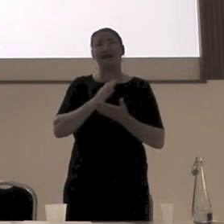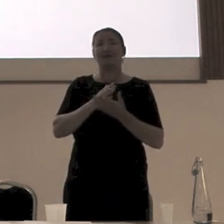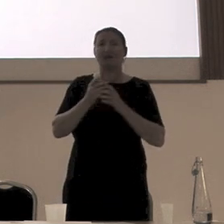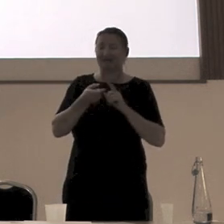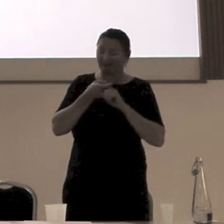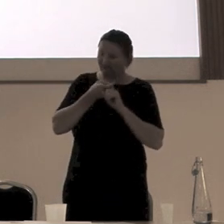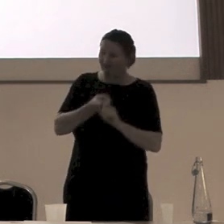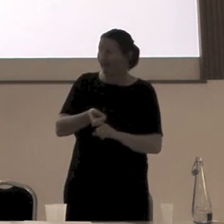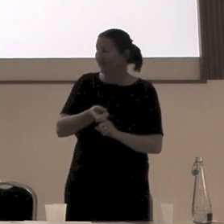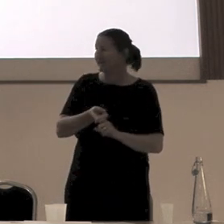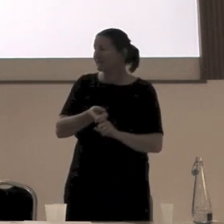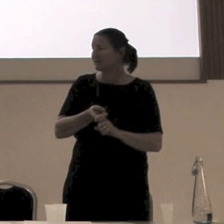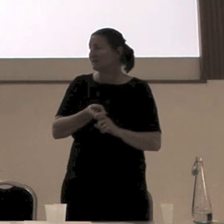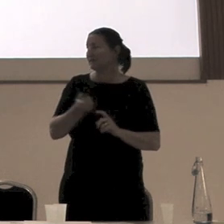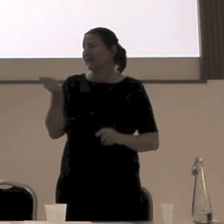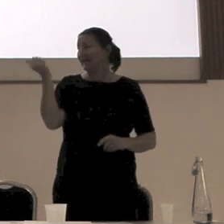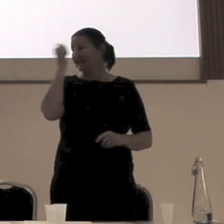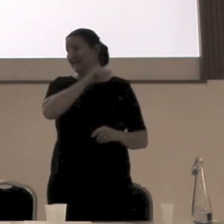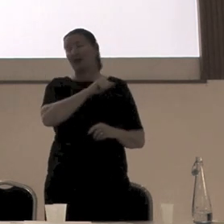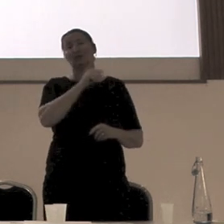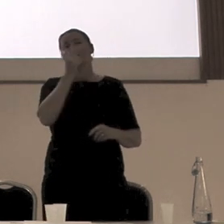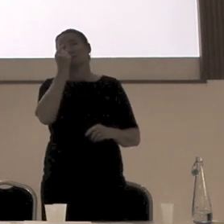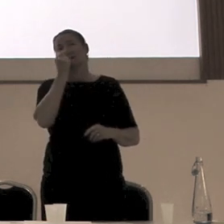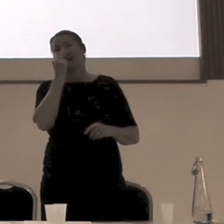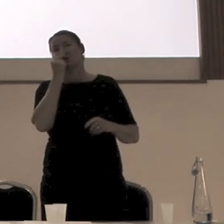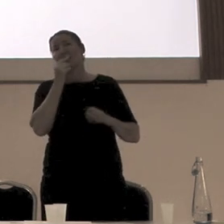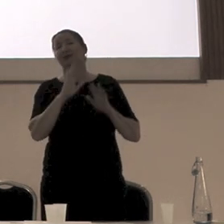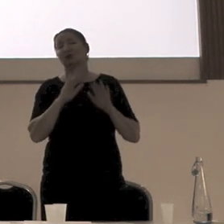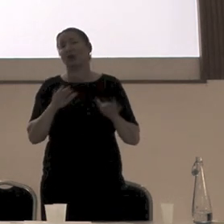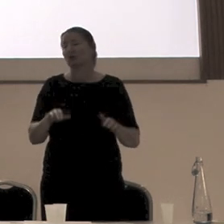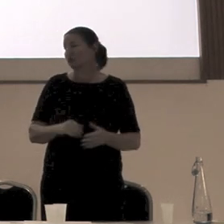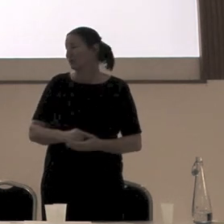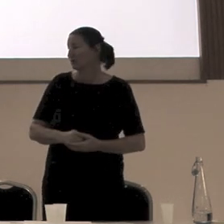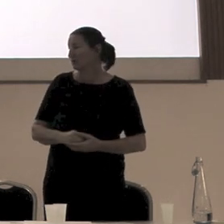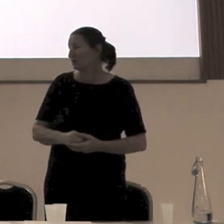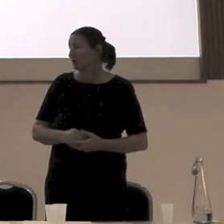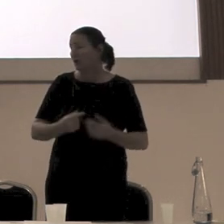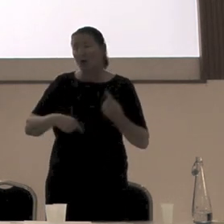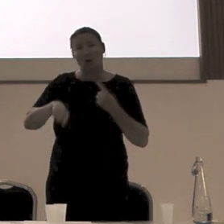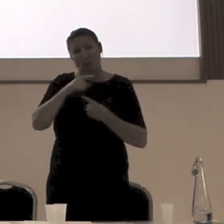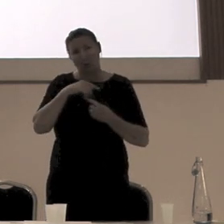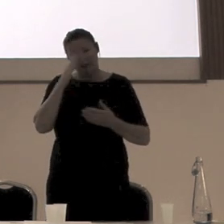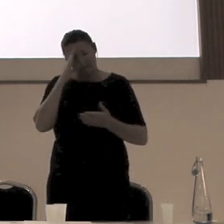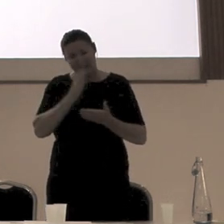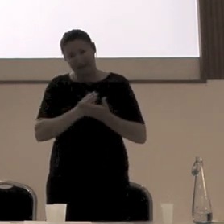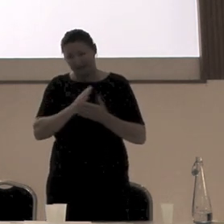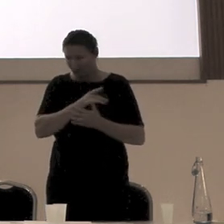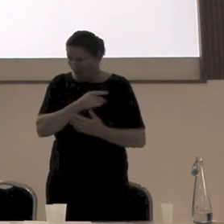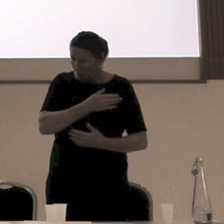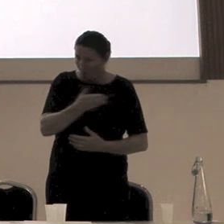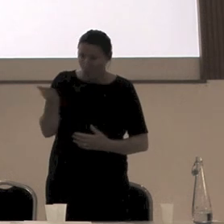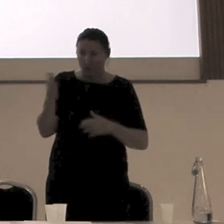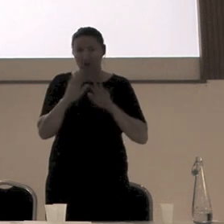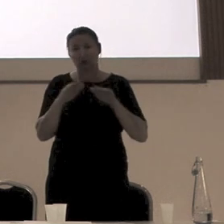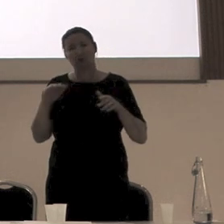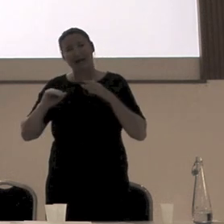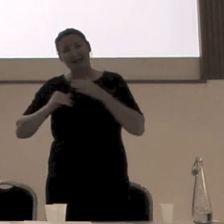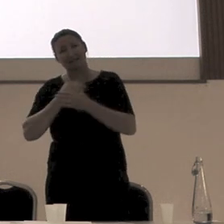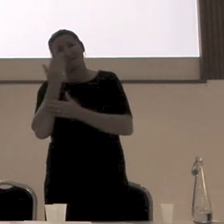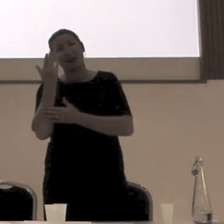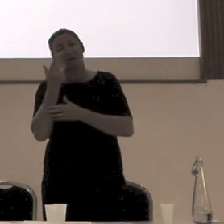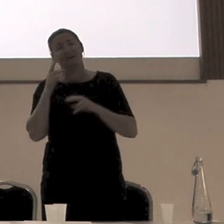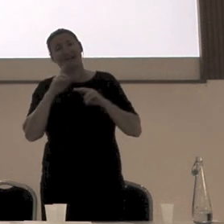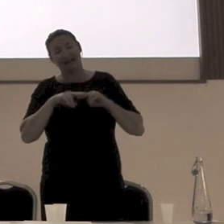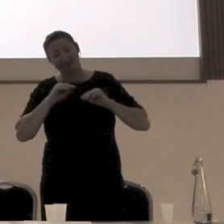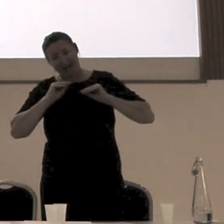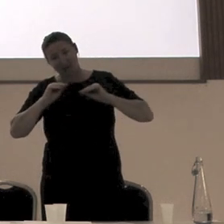fixed intelligence potential in children. We believe all children can develop if they are